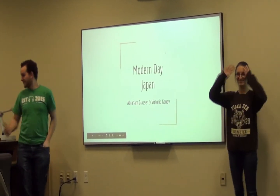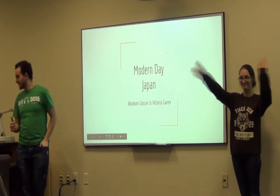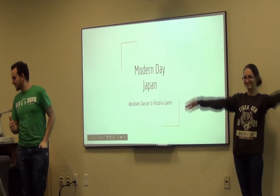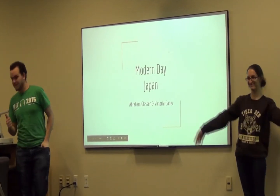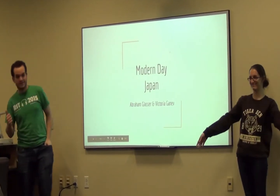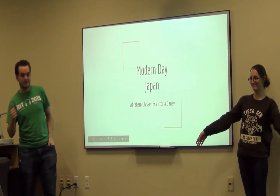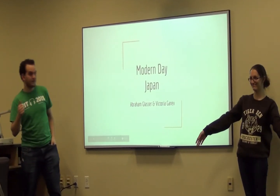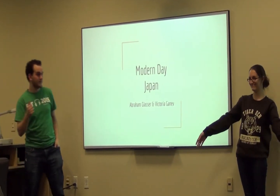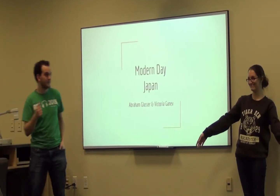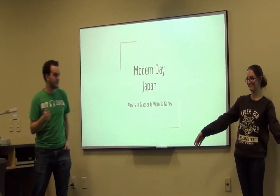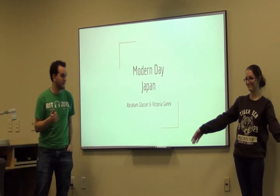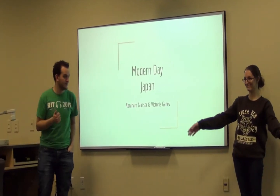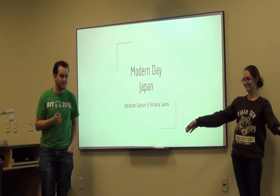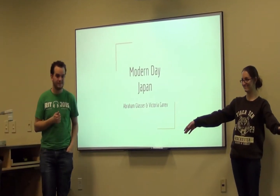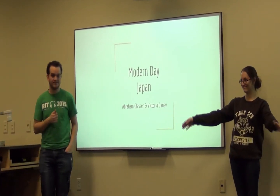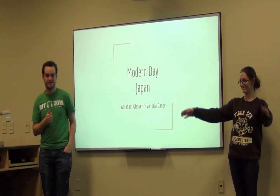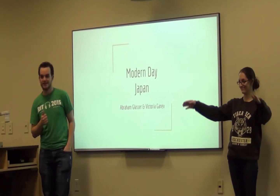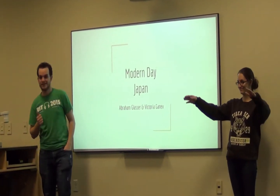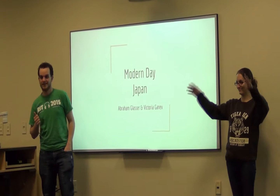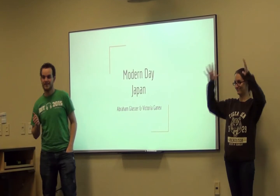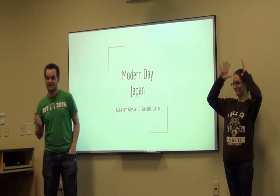Okay. Hello, everybody.